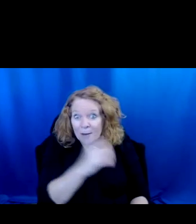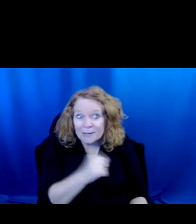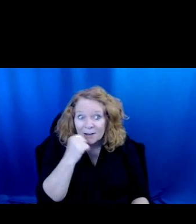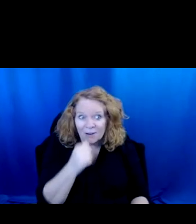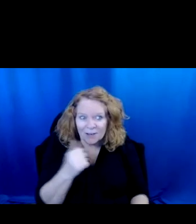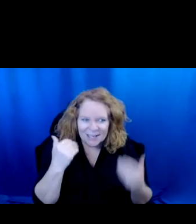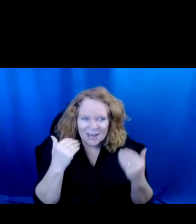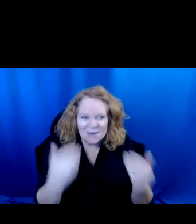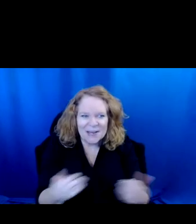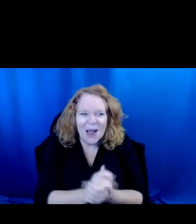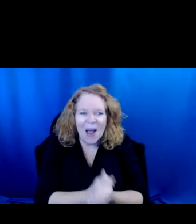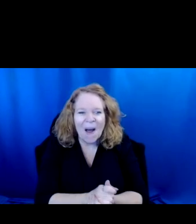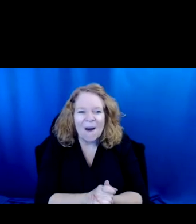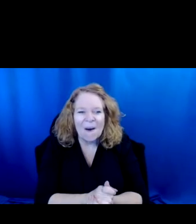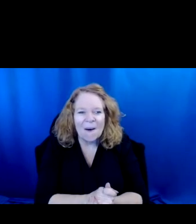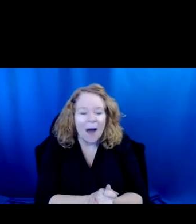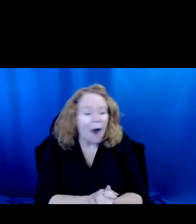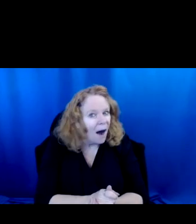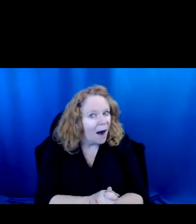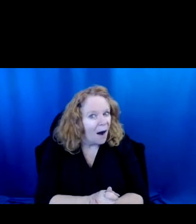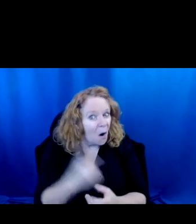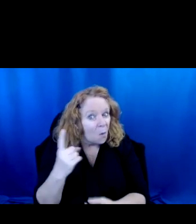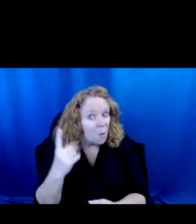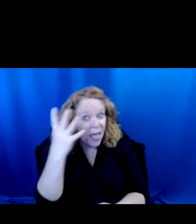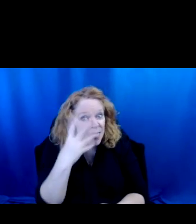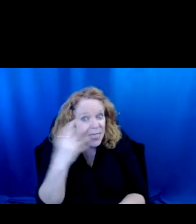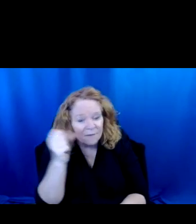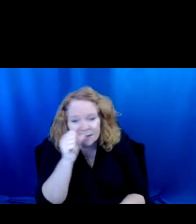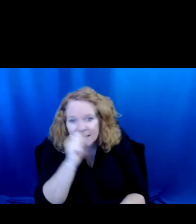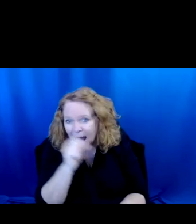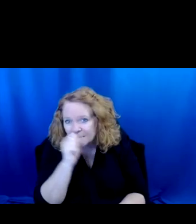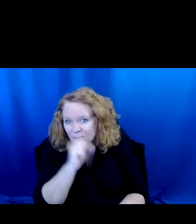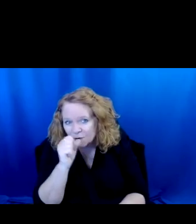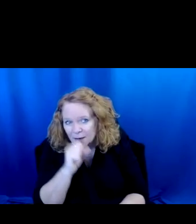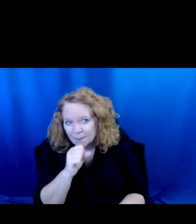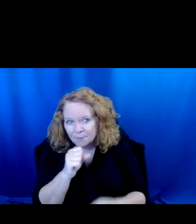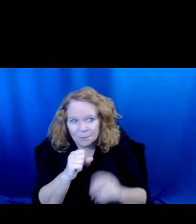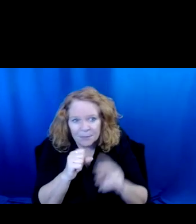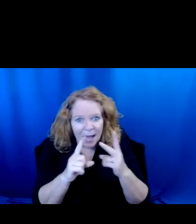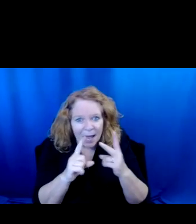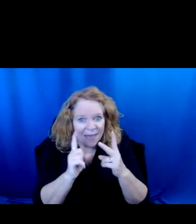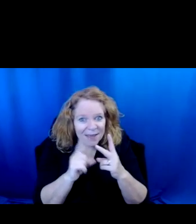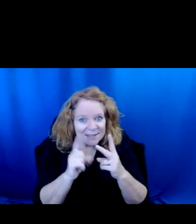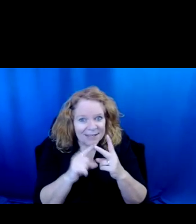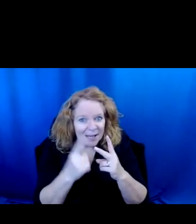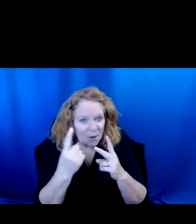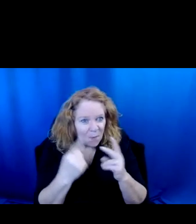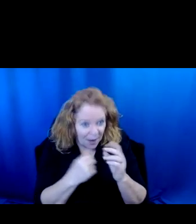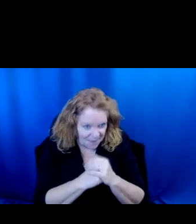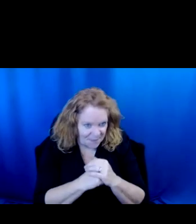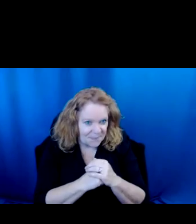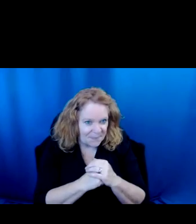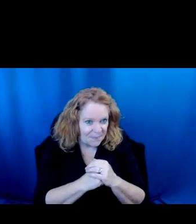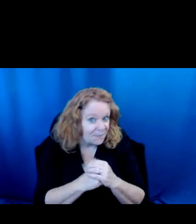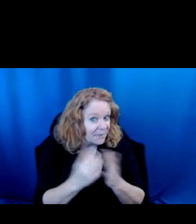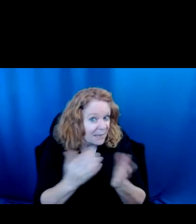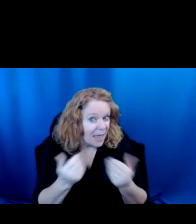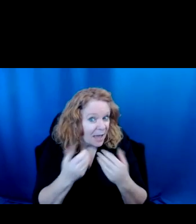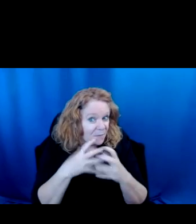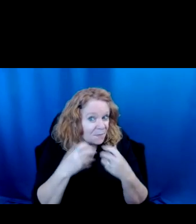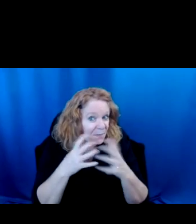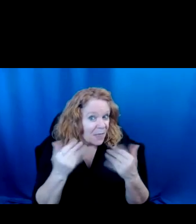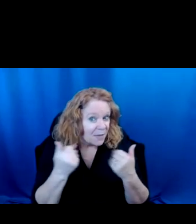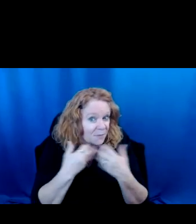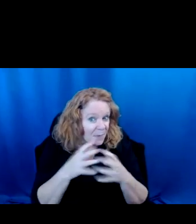go. There's one lovely ice cream cone, and there's the other. Let's ribbit,